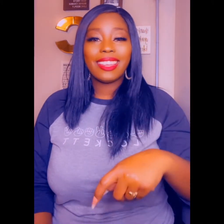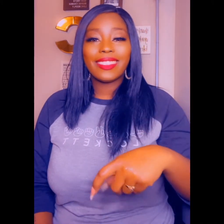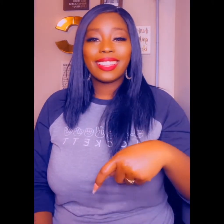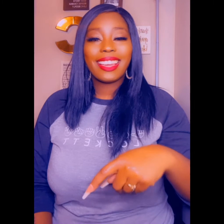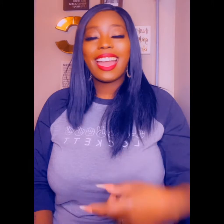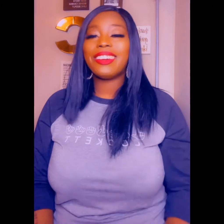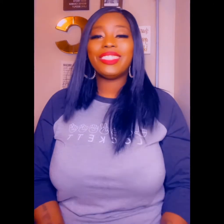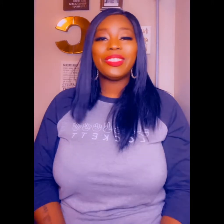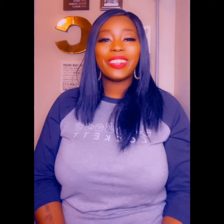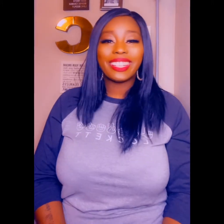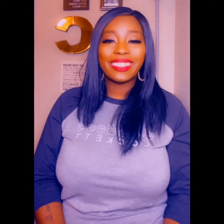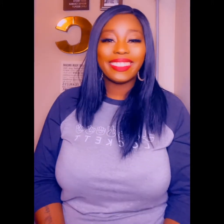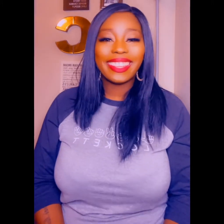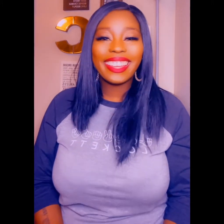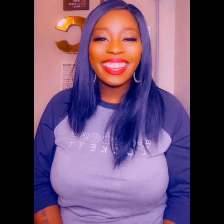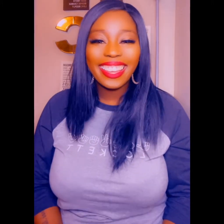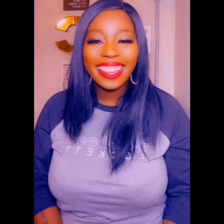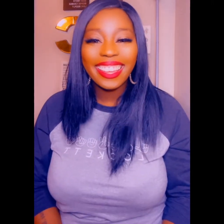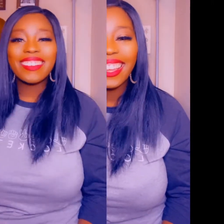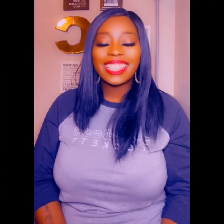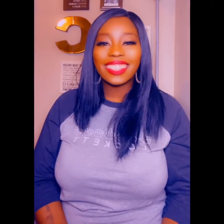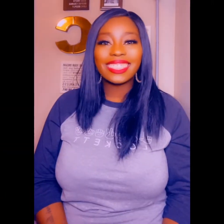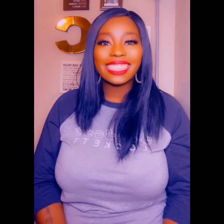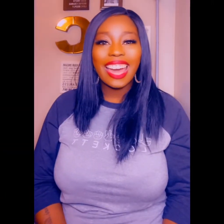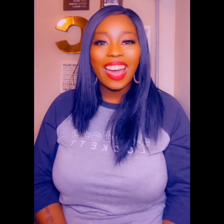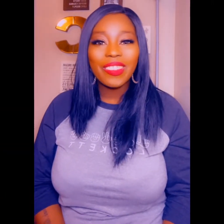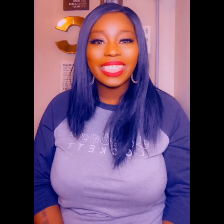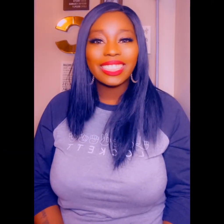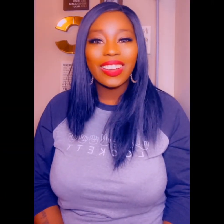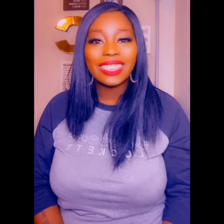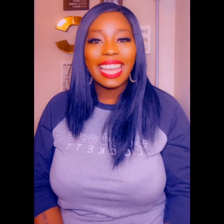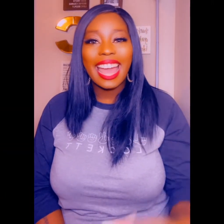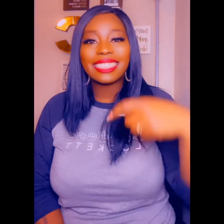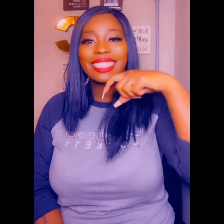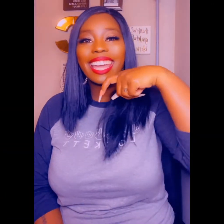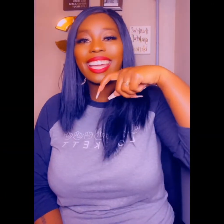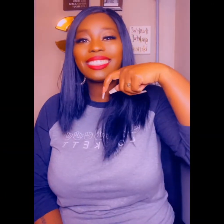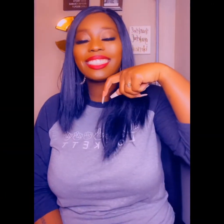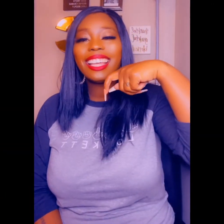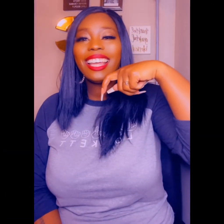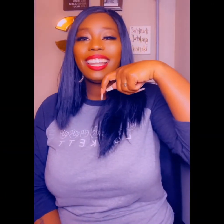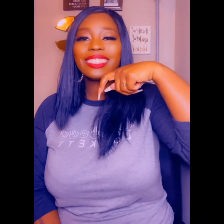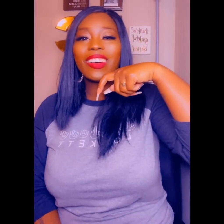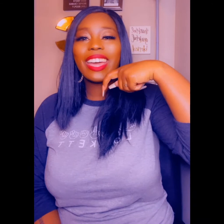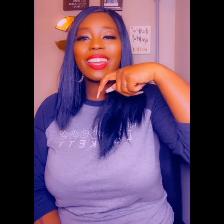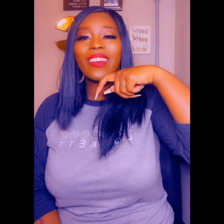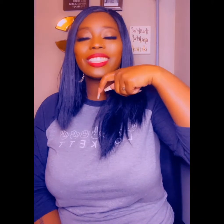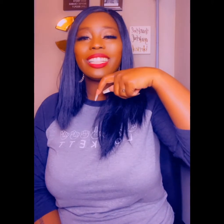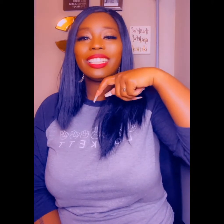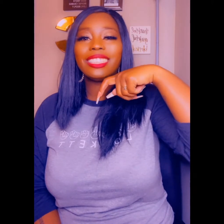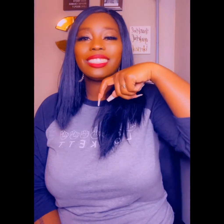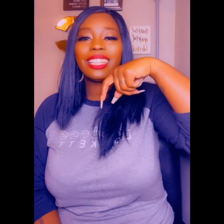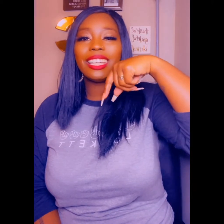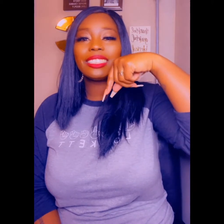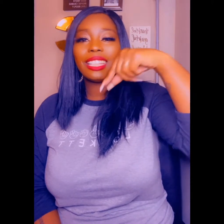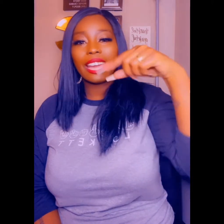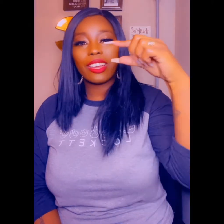Thanksgiving, however you want to do it. All right, so since I already showed you guys this, let's go ahead and go into this. This is like a